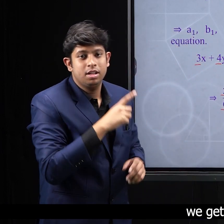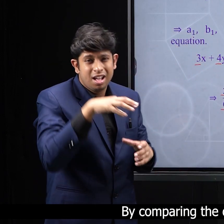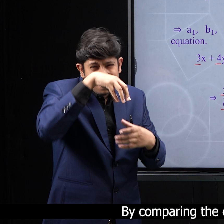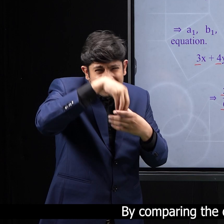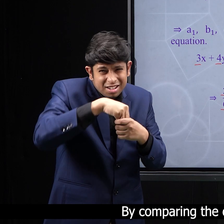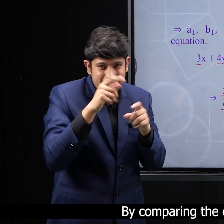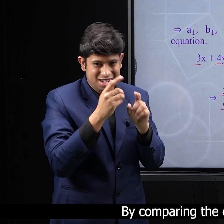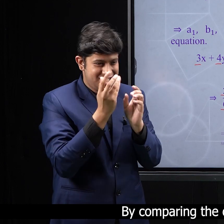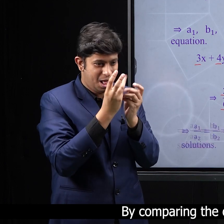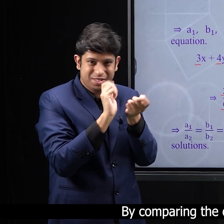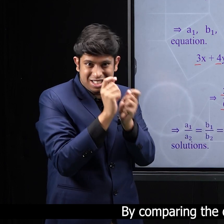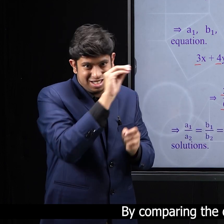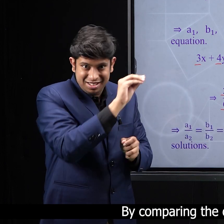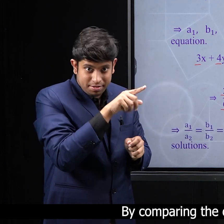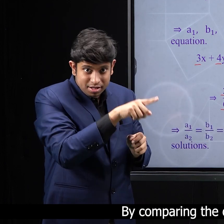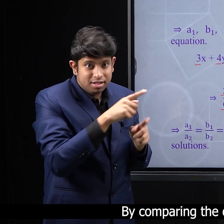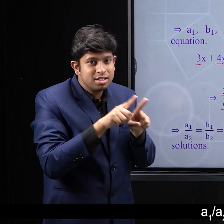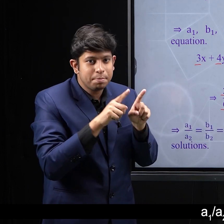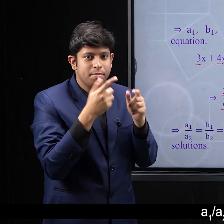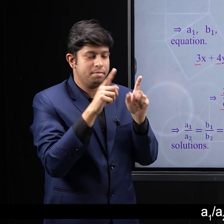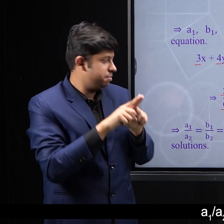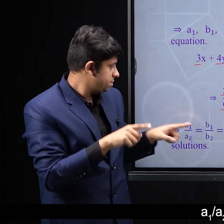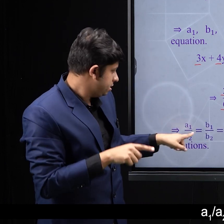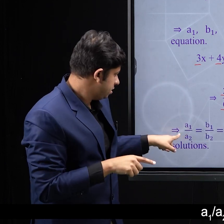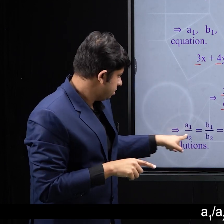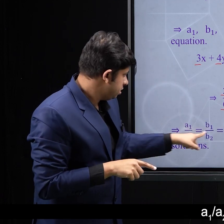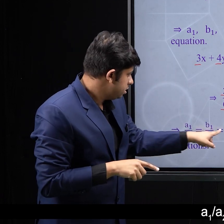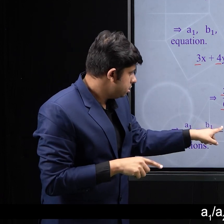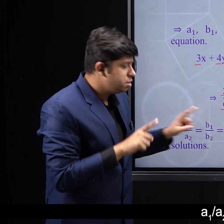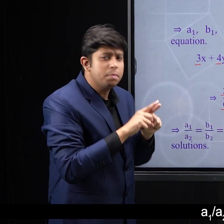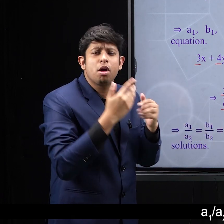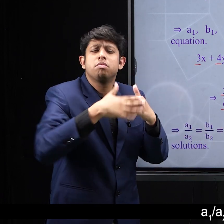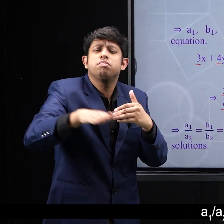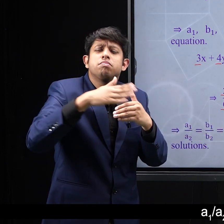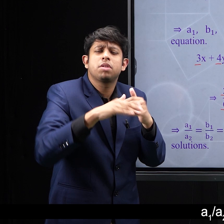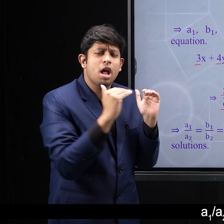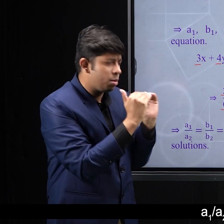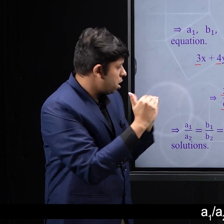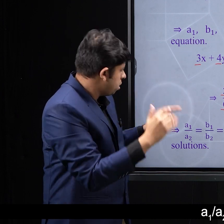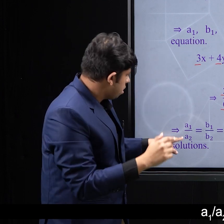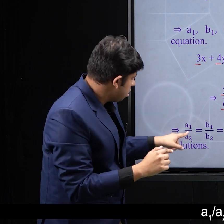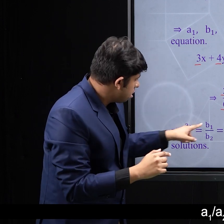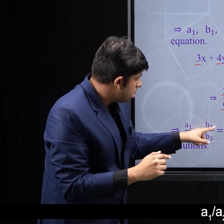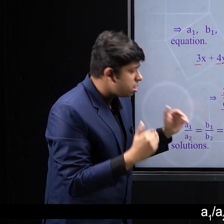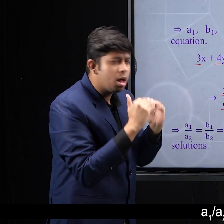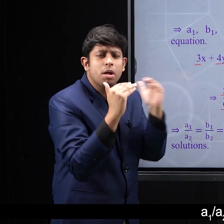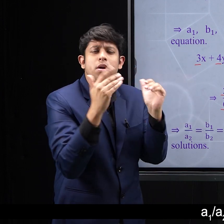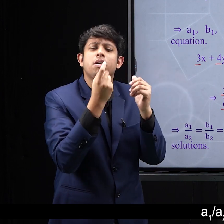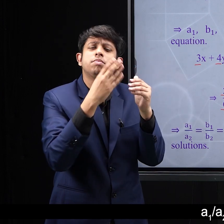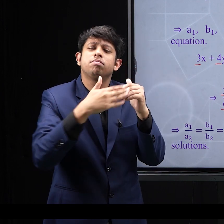By comparing the coefficients, we can say that a1 by a2 is equal to b1 by b2 is equal to c1 by c2. There